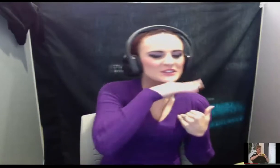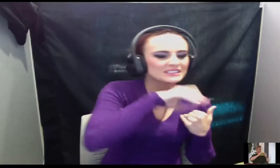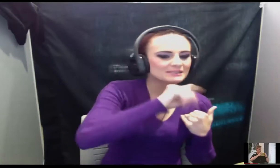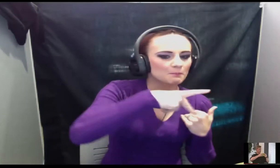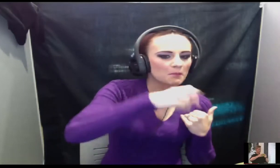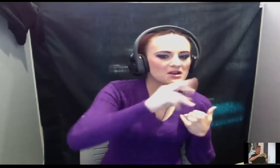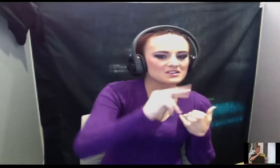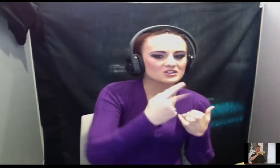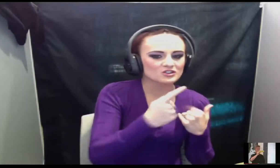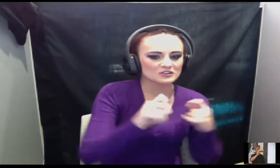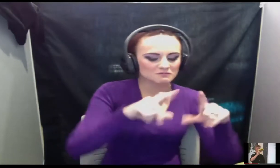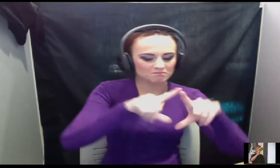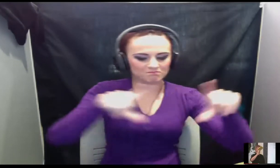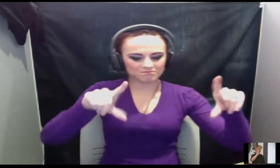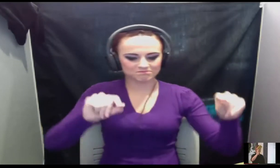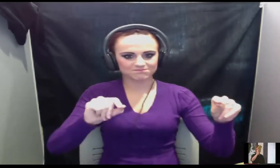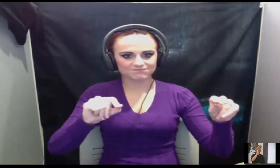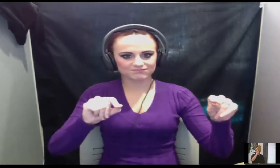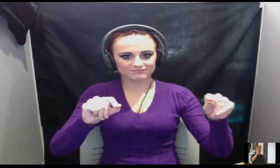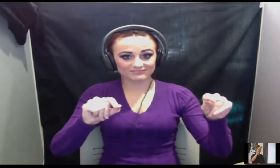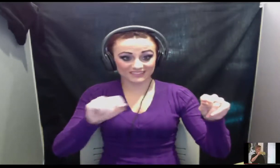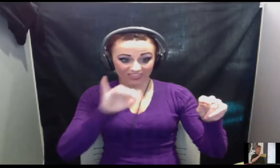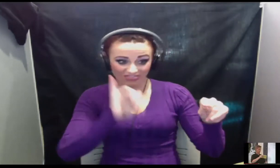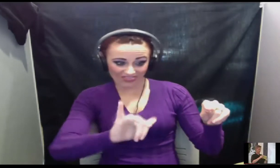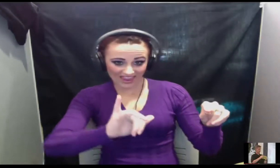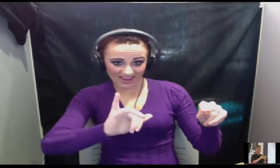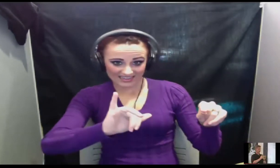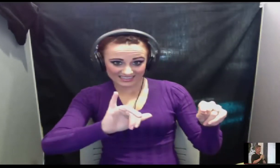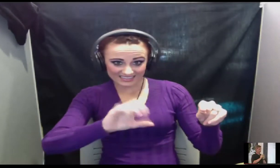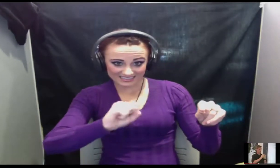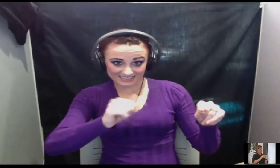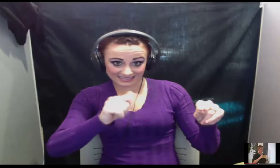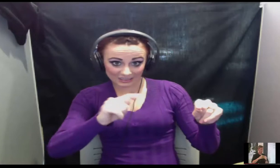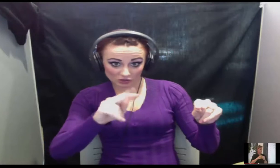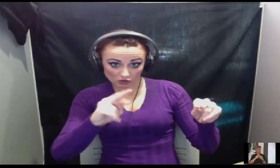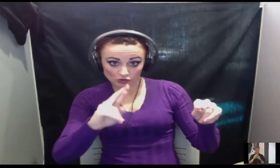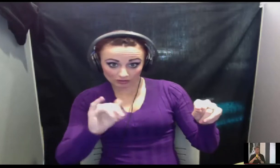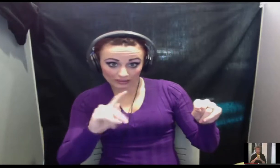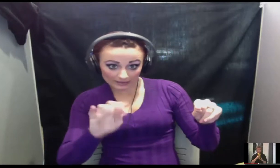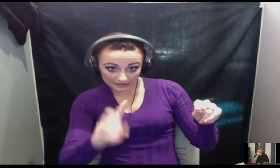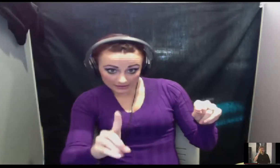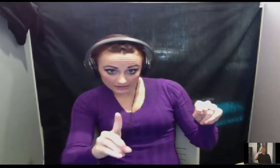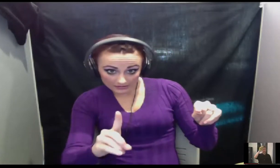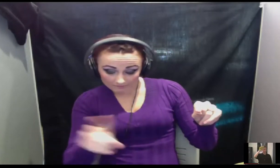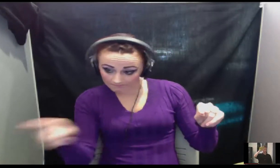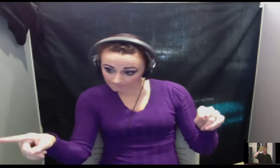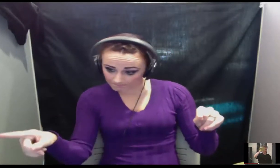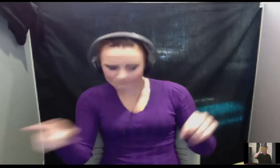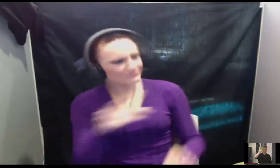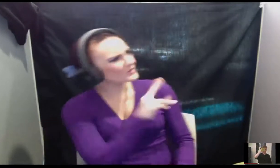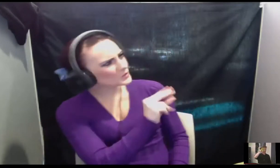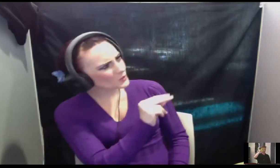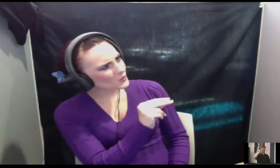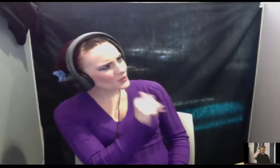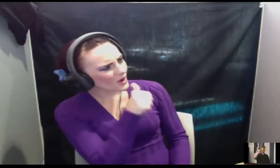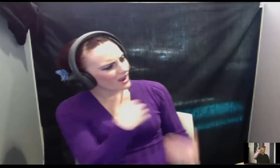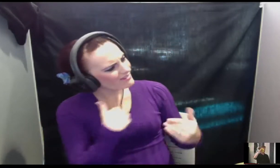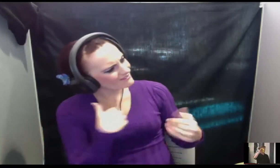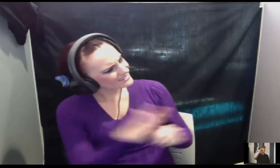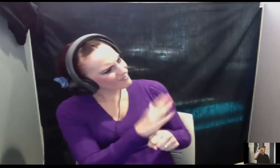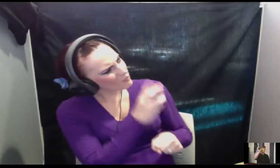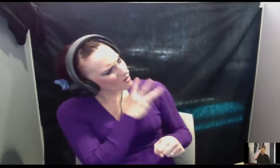Caleb? Why not? Because there's no water in it. Not much water in it. How could I saturate the sponge?